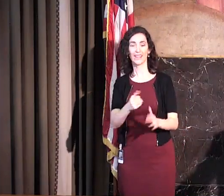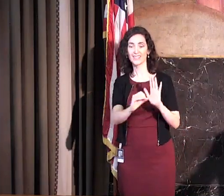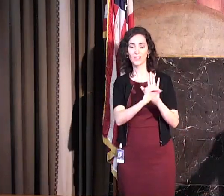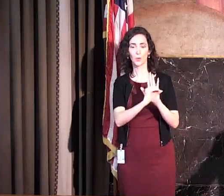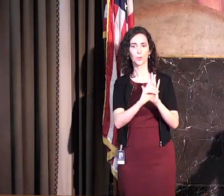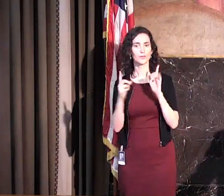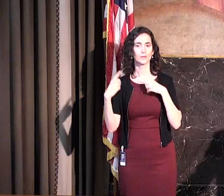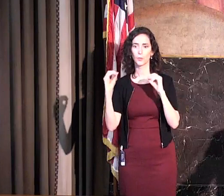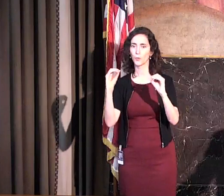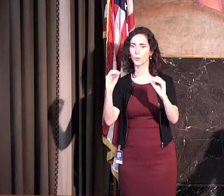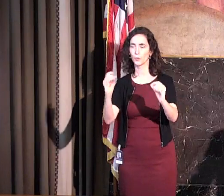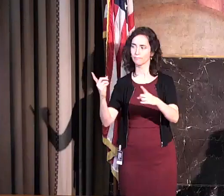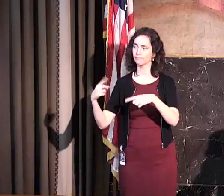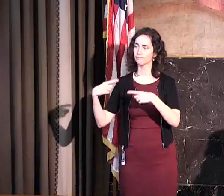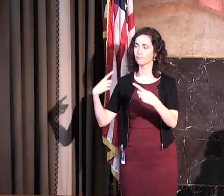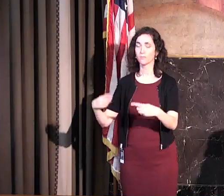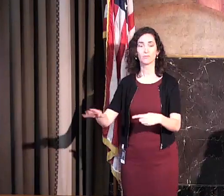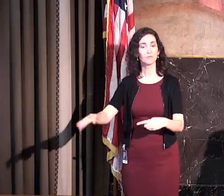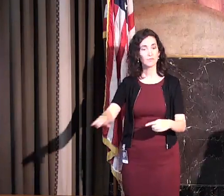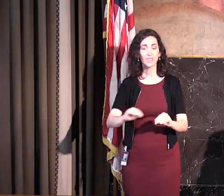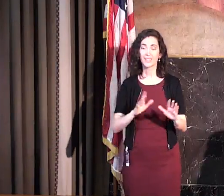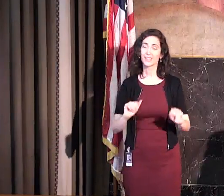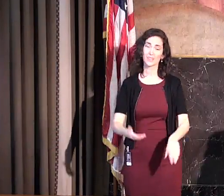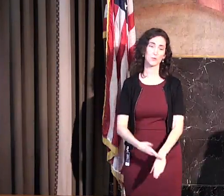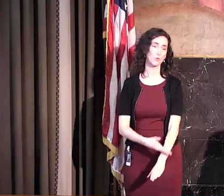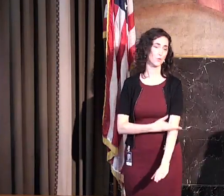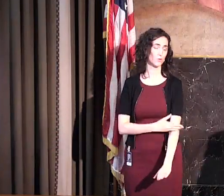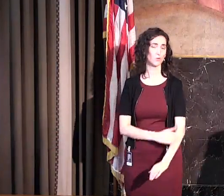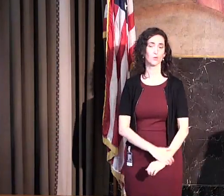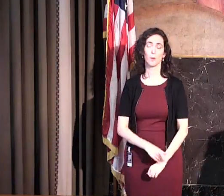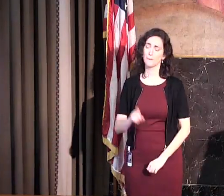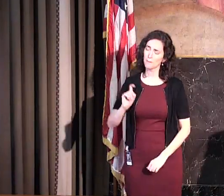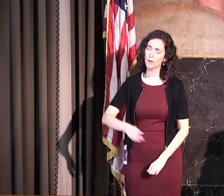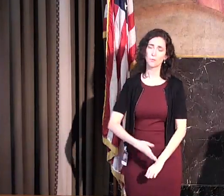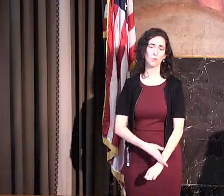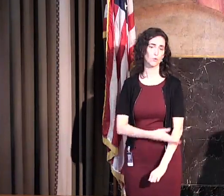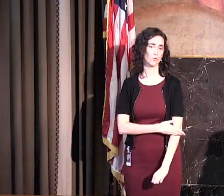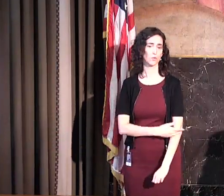Clearly, we can do better. We must do better.